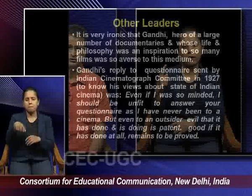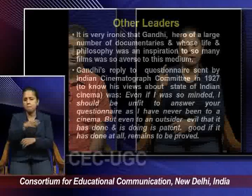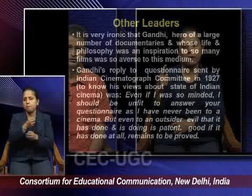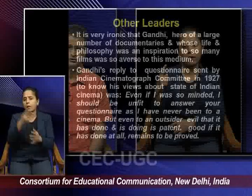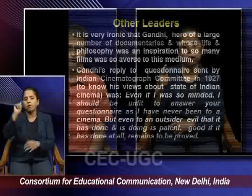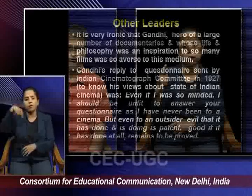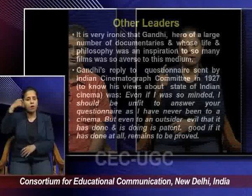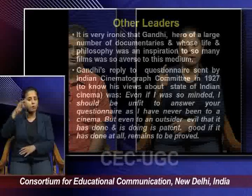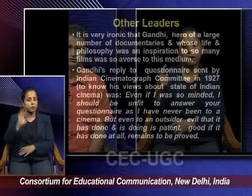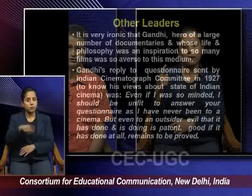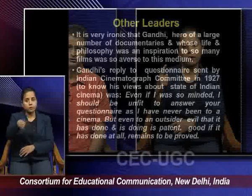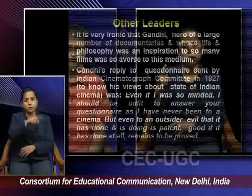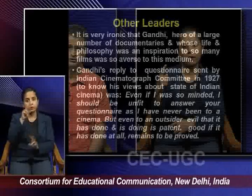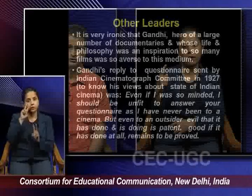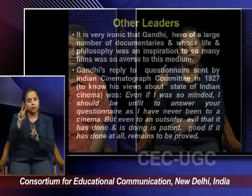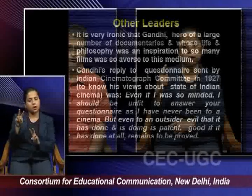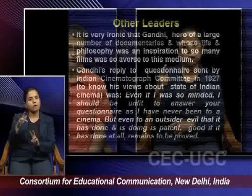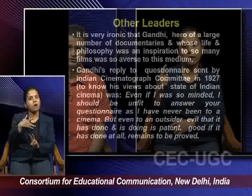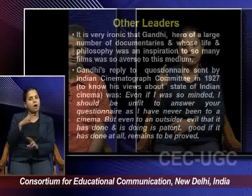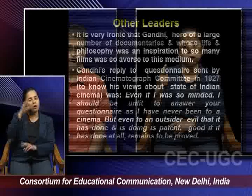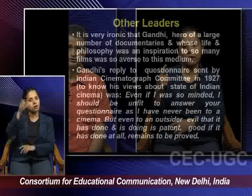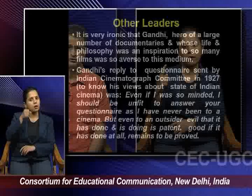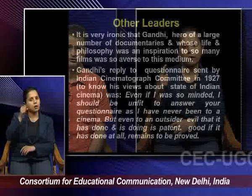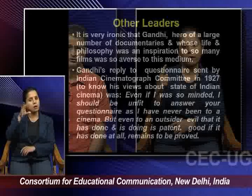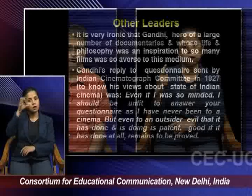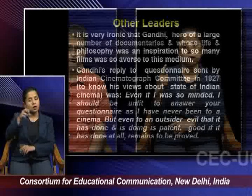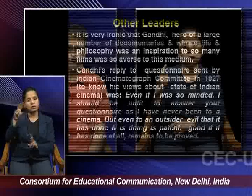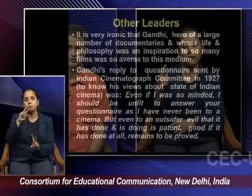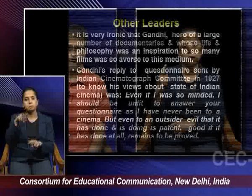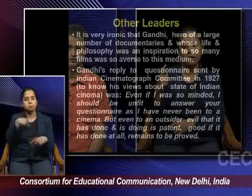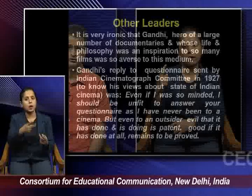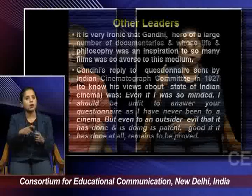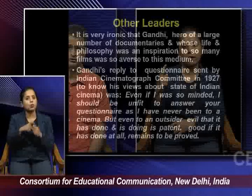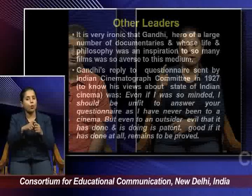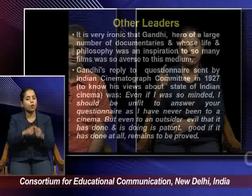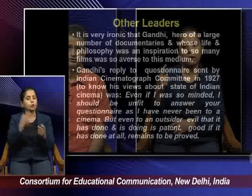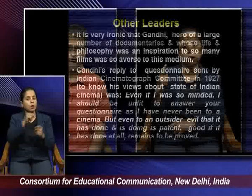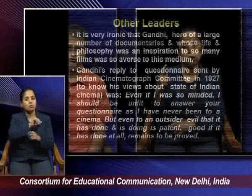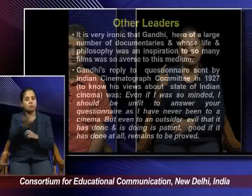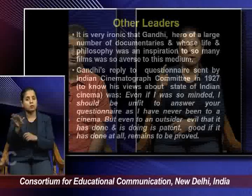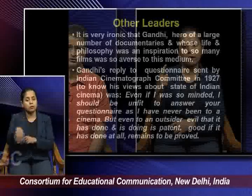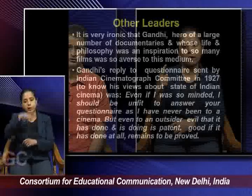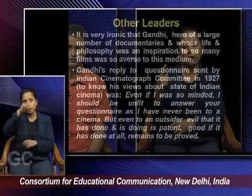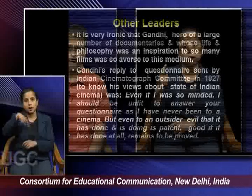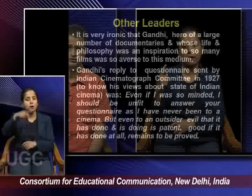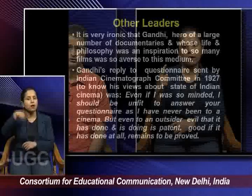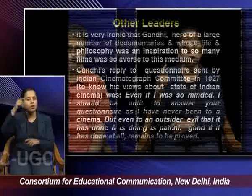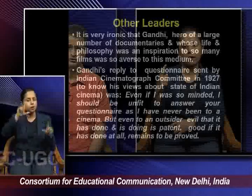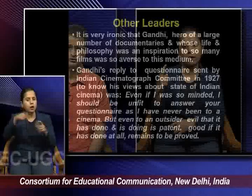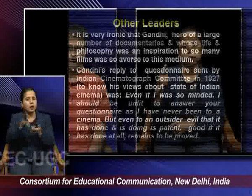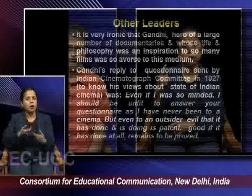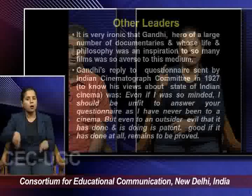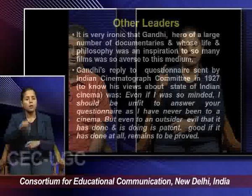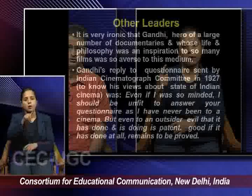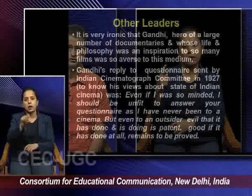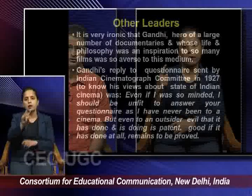films, was averse to this kind of a medium. And Gandhi's reply to the questionnaire which was sent by the Indian Cinematograph Committee in